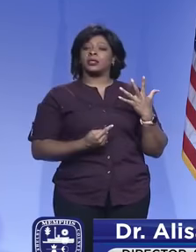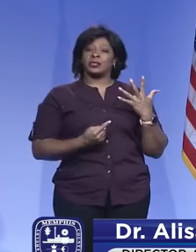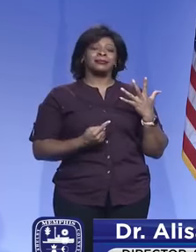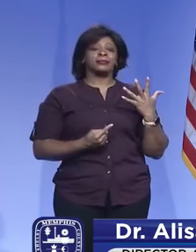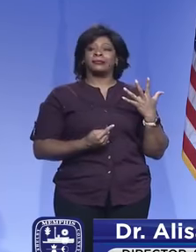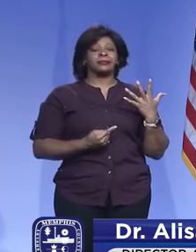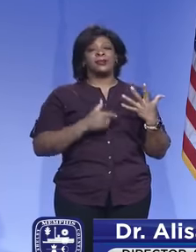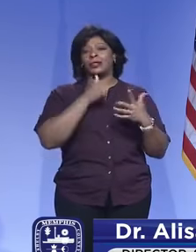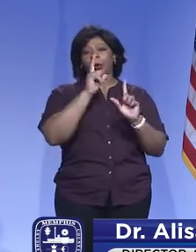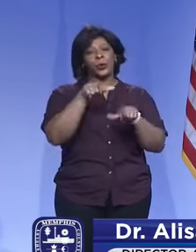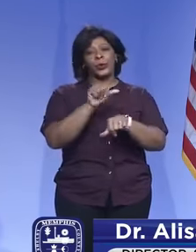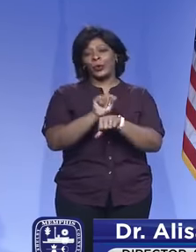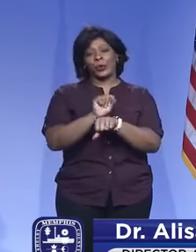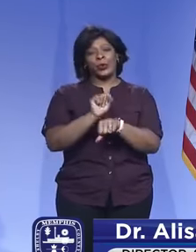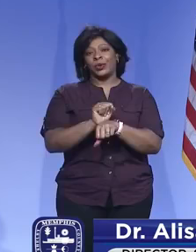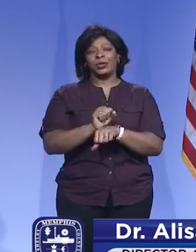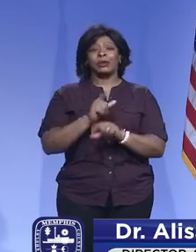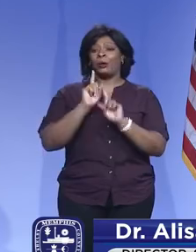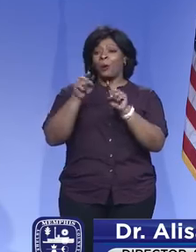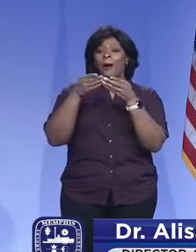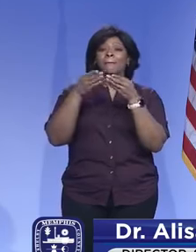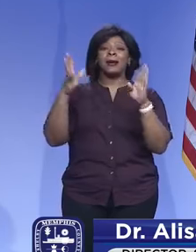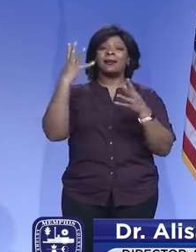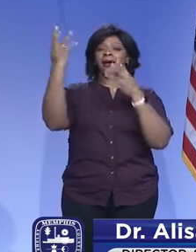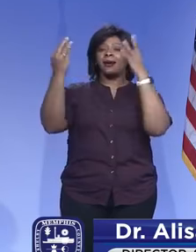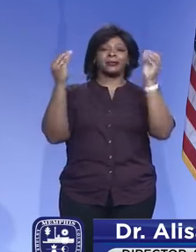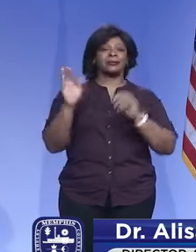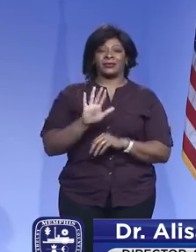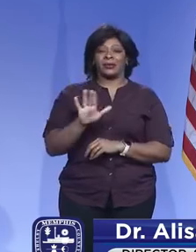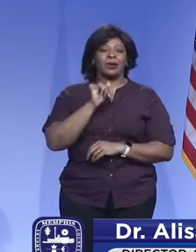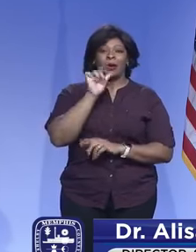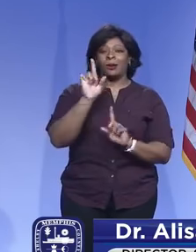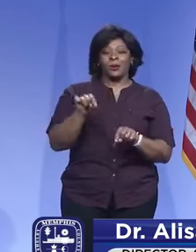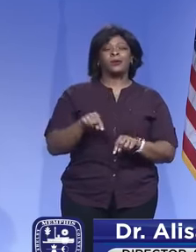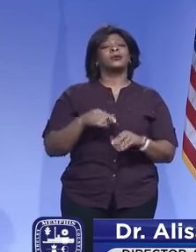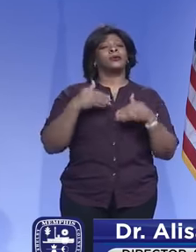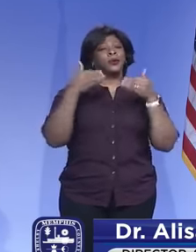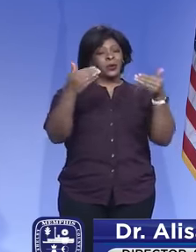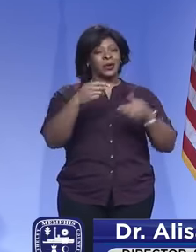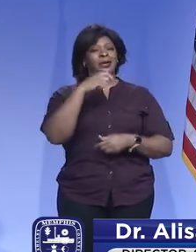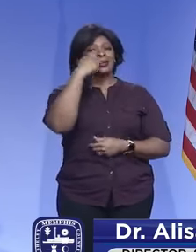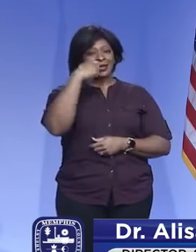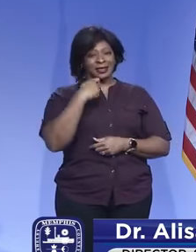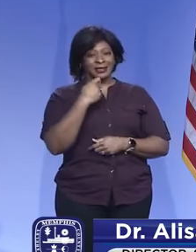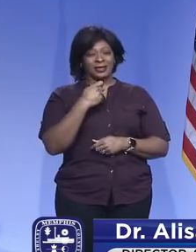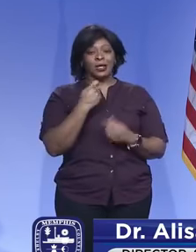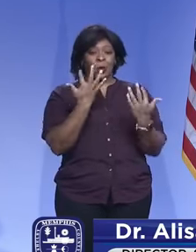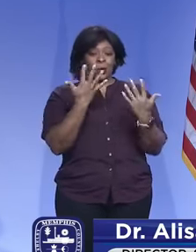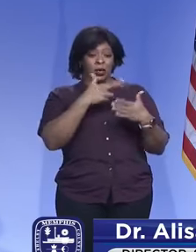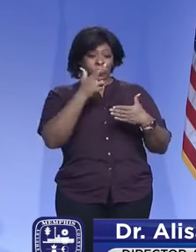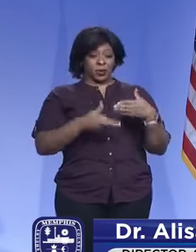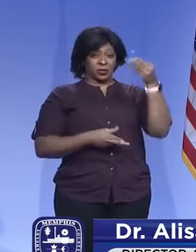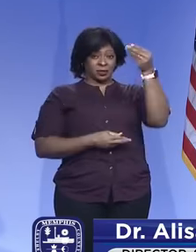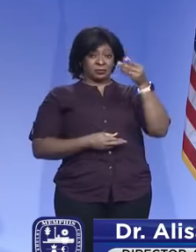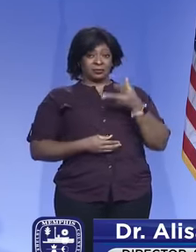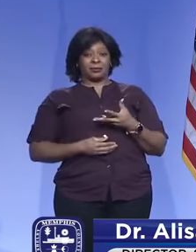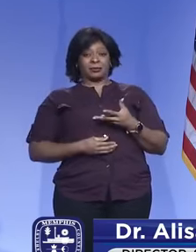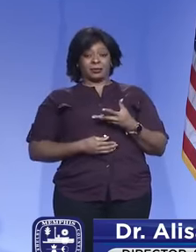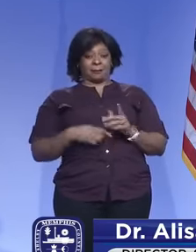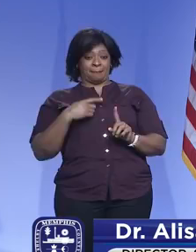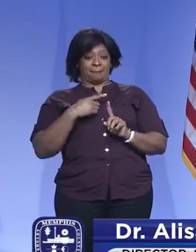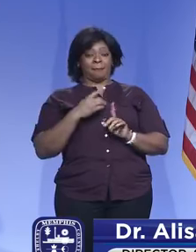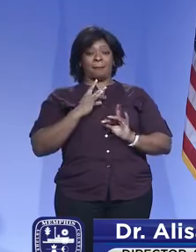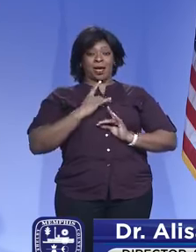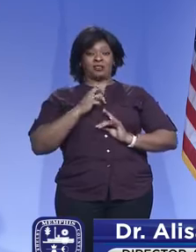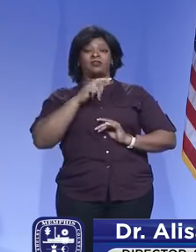do not go to work, do not go into public places, get tested, and await those test results and then take